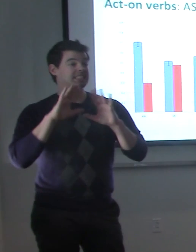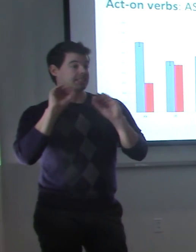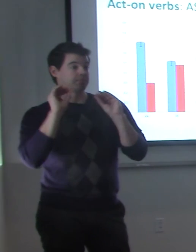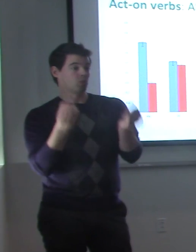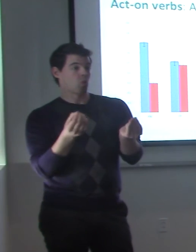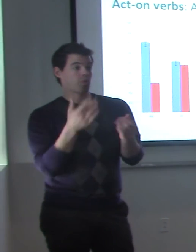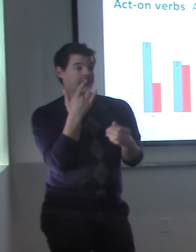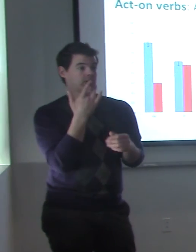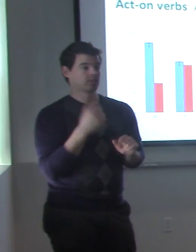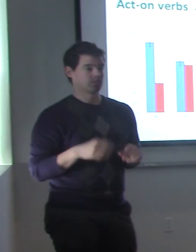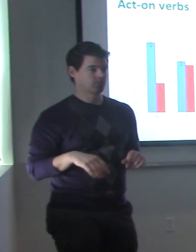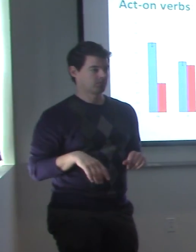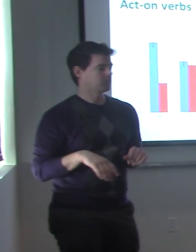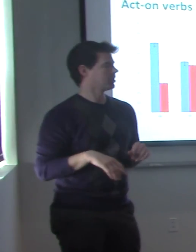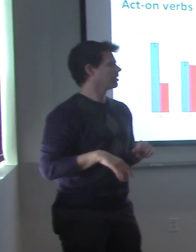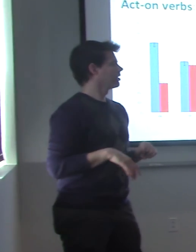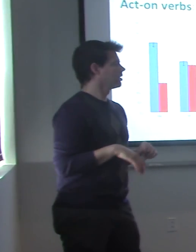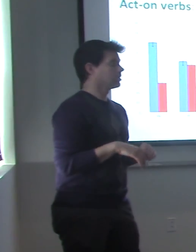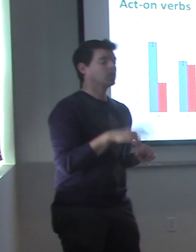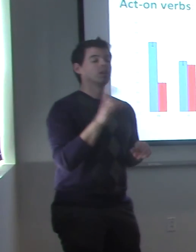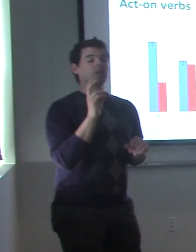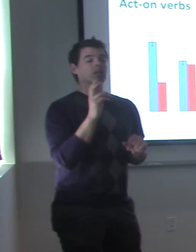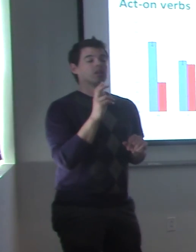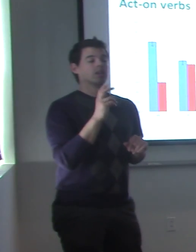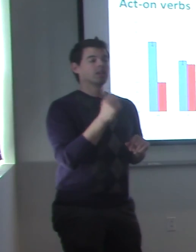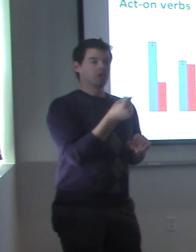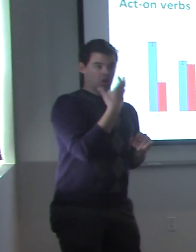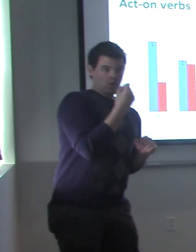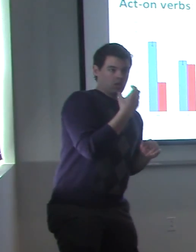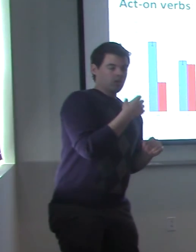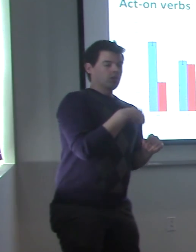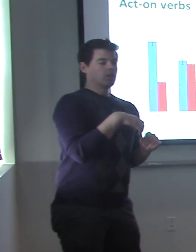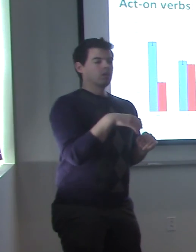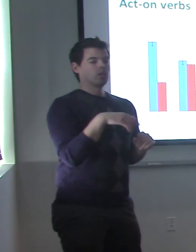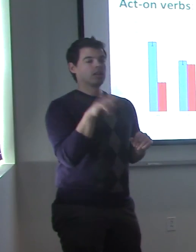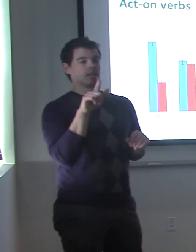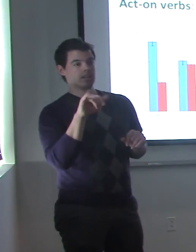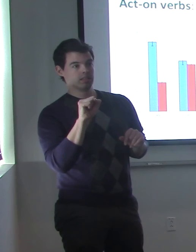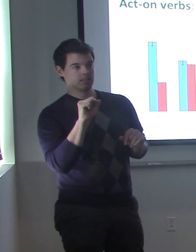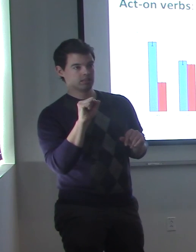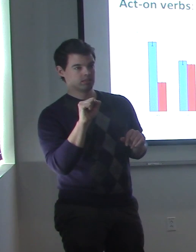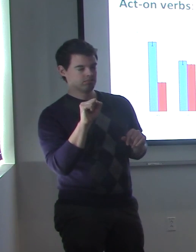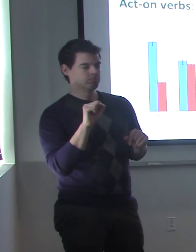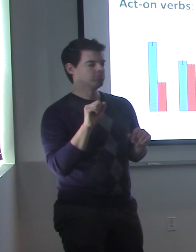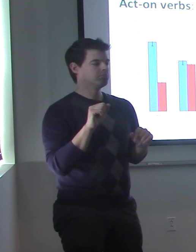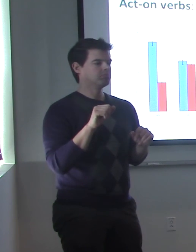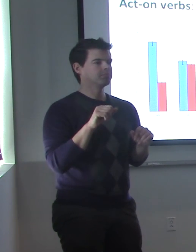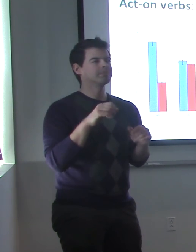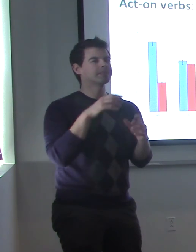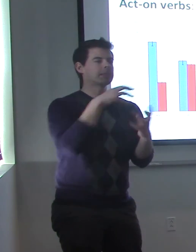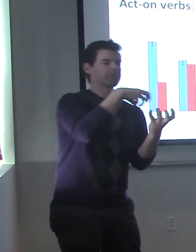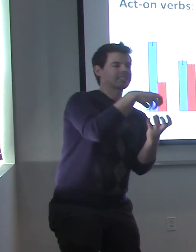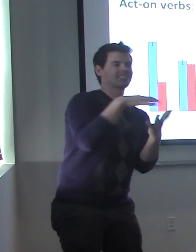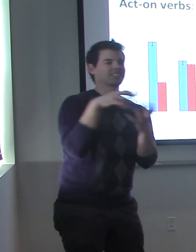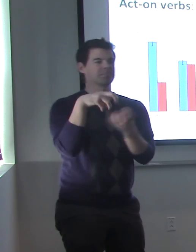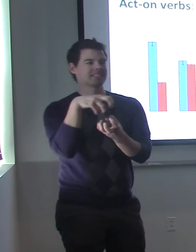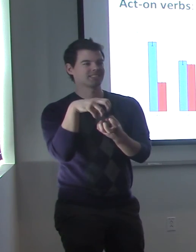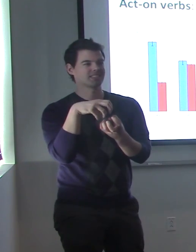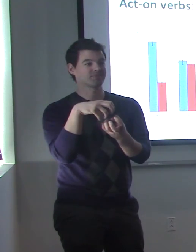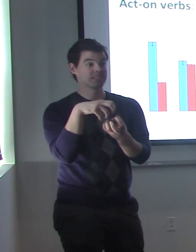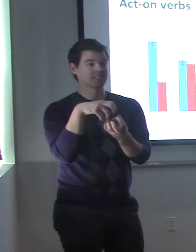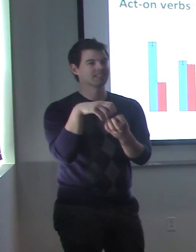okay, HKSL and LIS are mixed languages, what Patton would have called mixed languages.